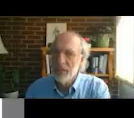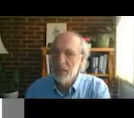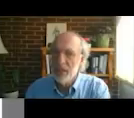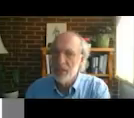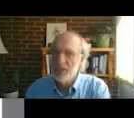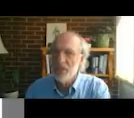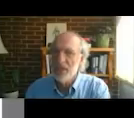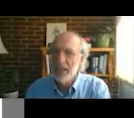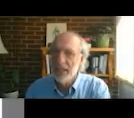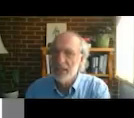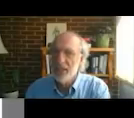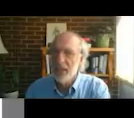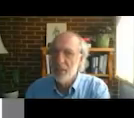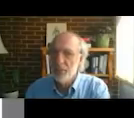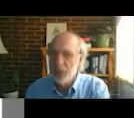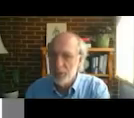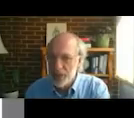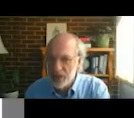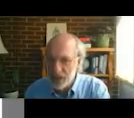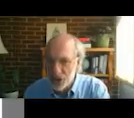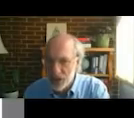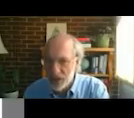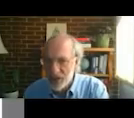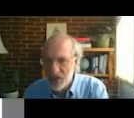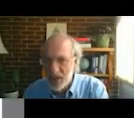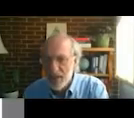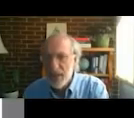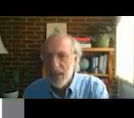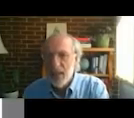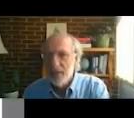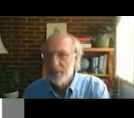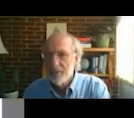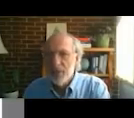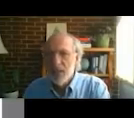the basic colors and prepositions.